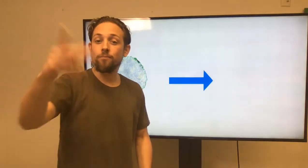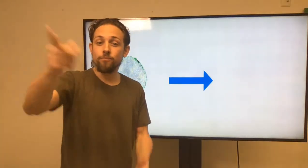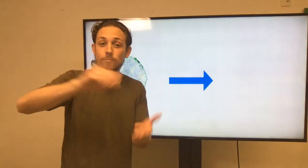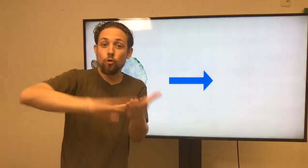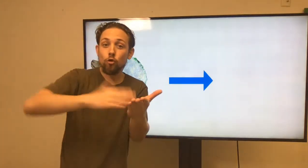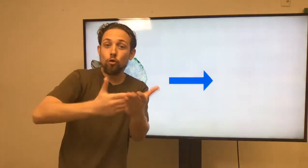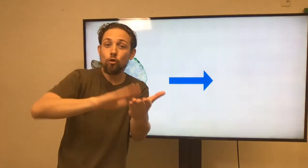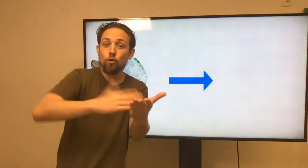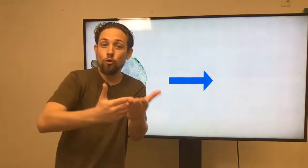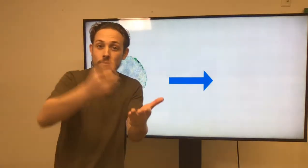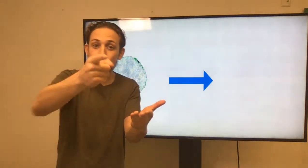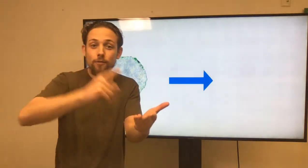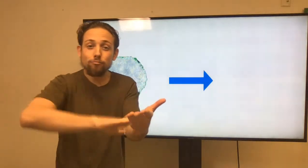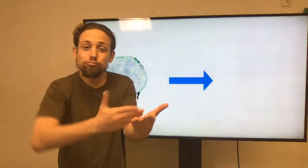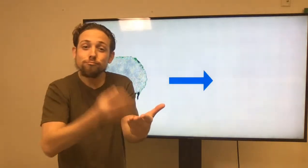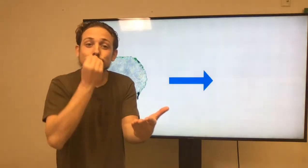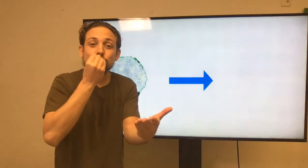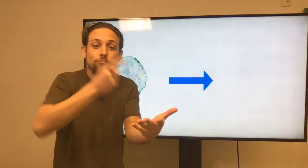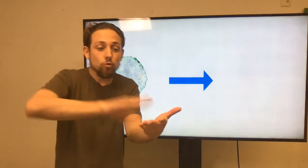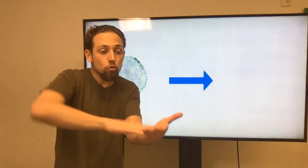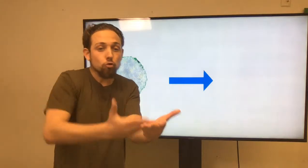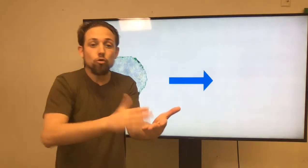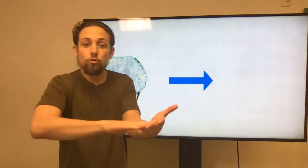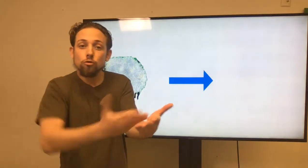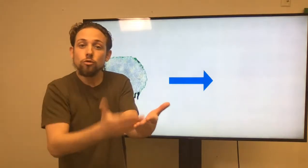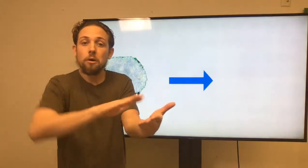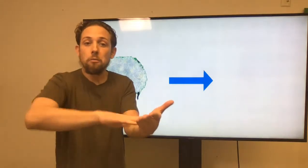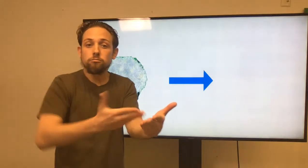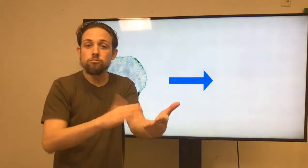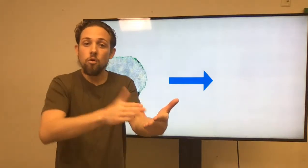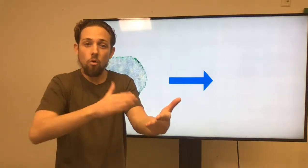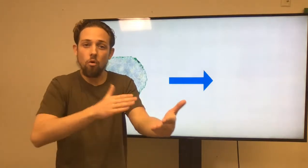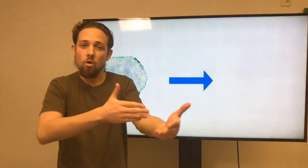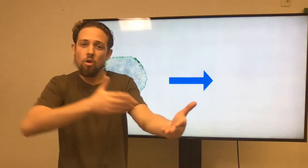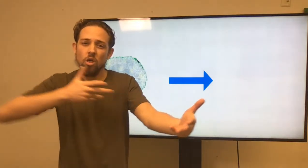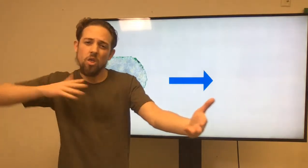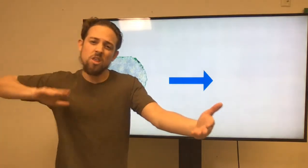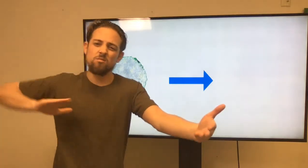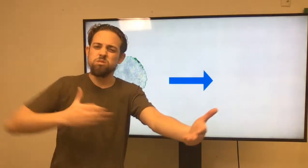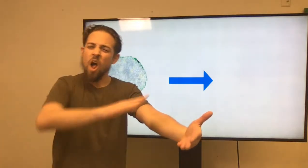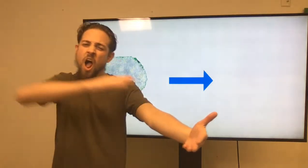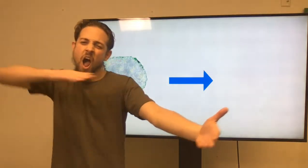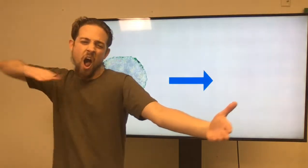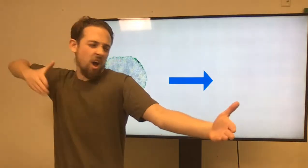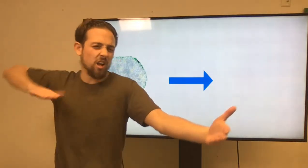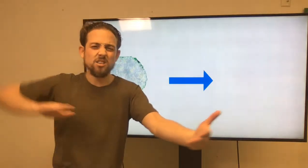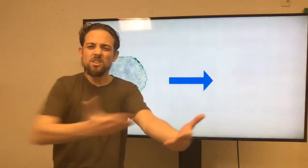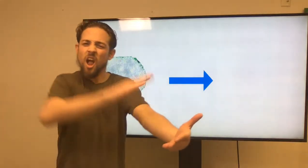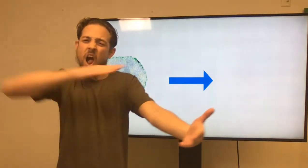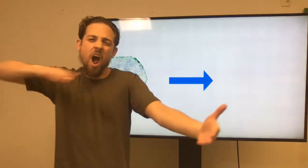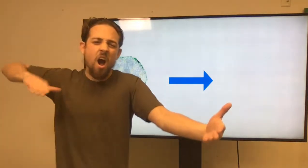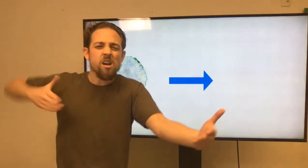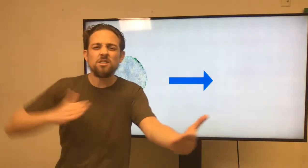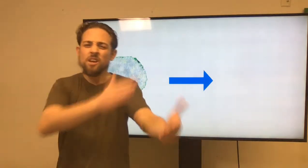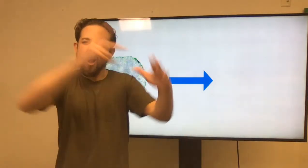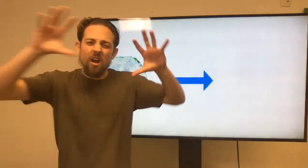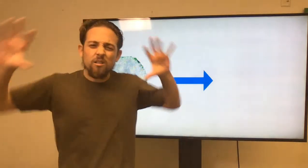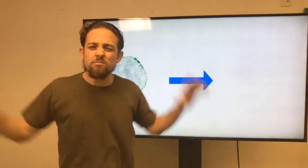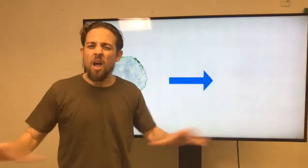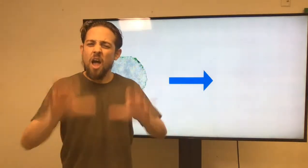examples? Right, you can use the sign for cooking. You can cook for a short amount of time, or you can cook forever. It